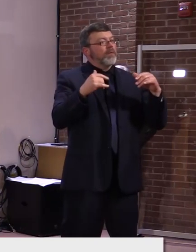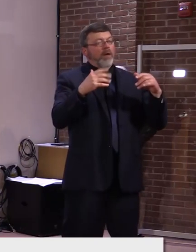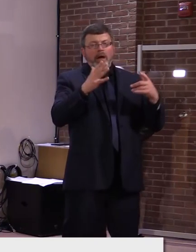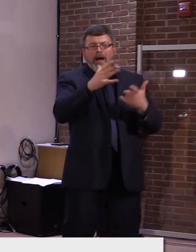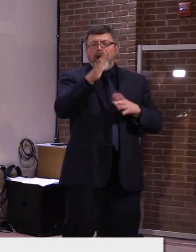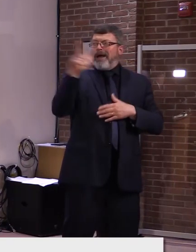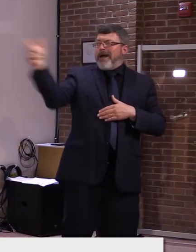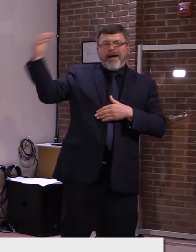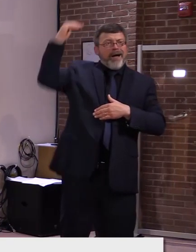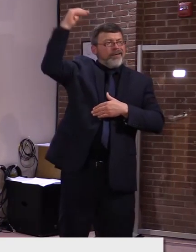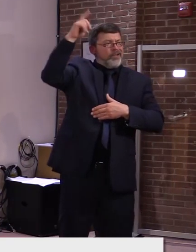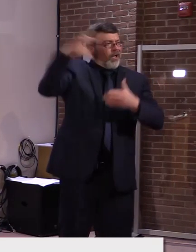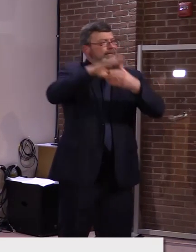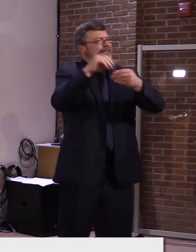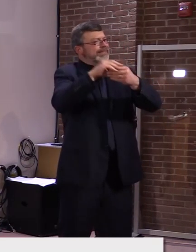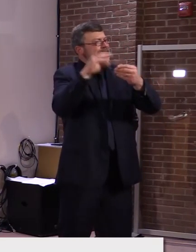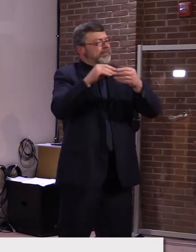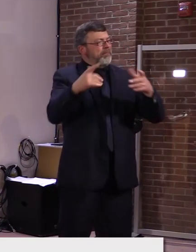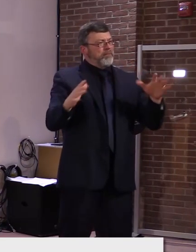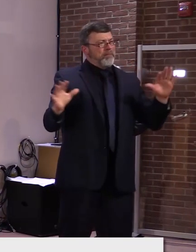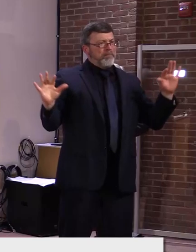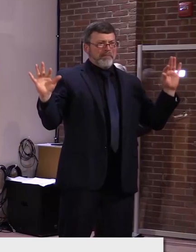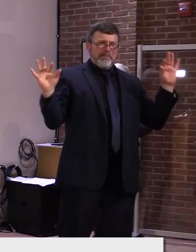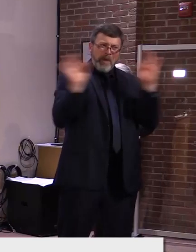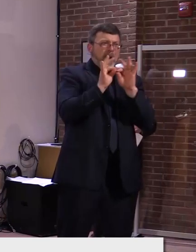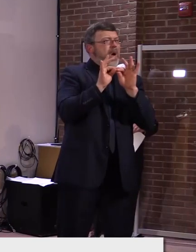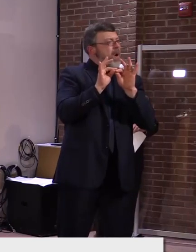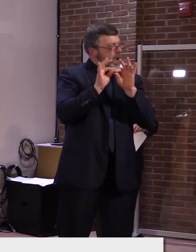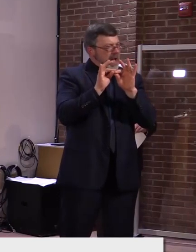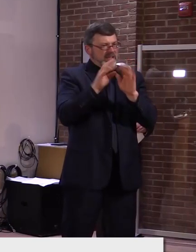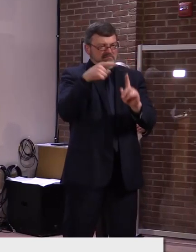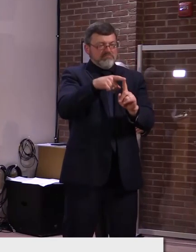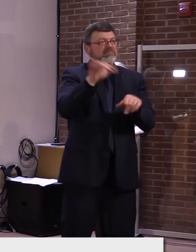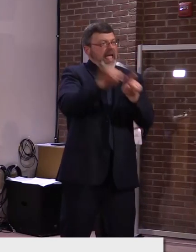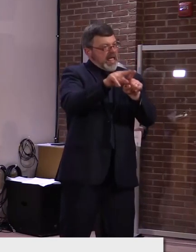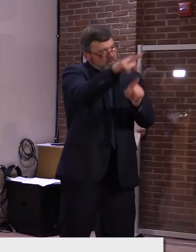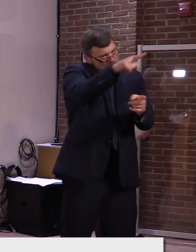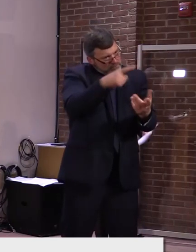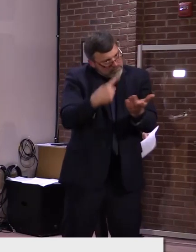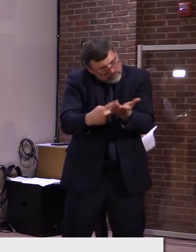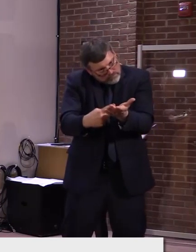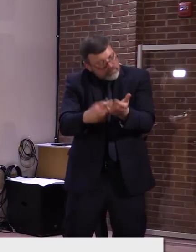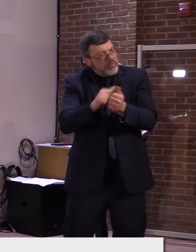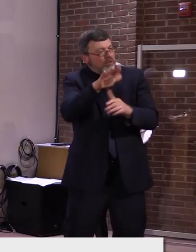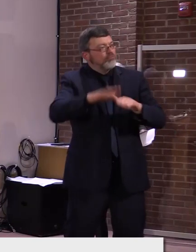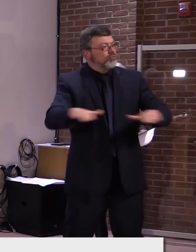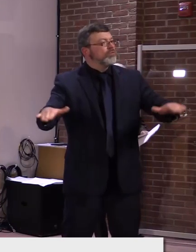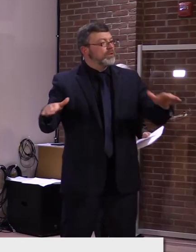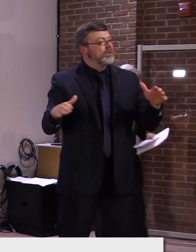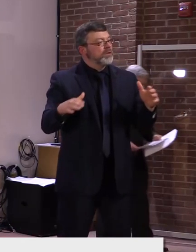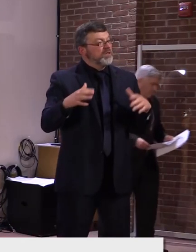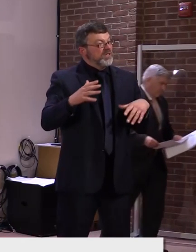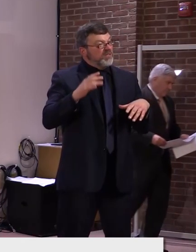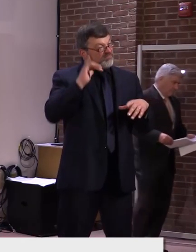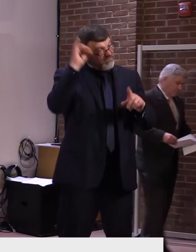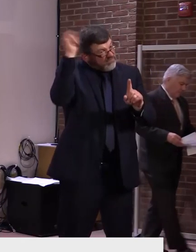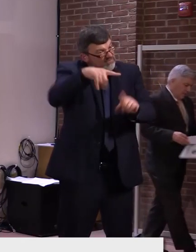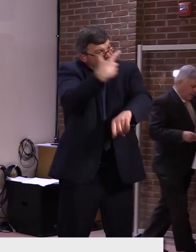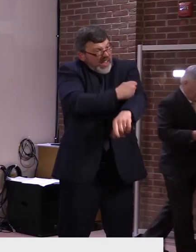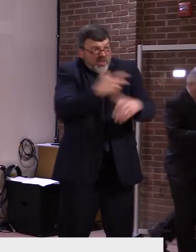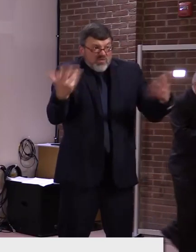said. We know these vaccines are safe for children, and we know they are very effective in preventing transmission of the virus